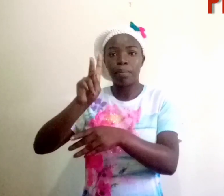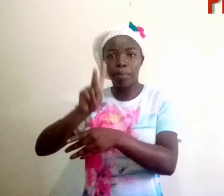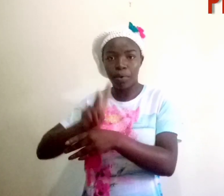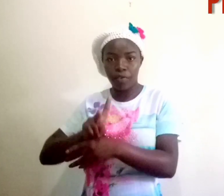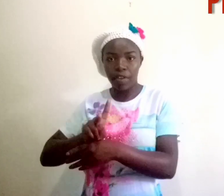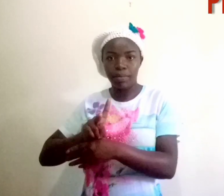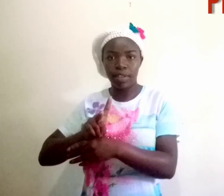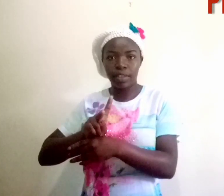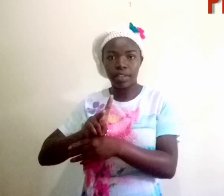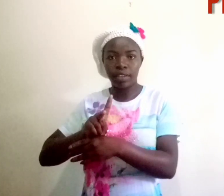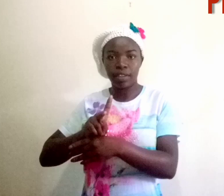Proverbs,